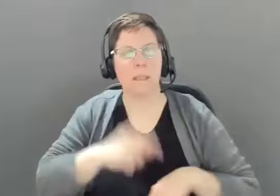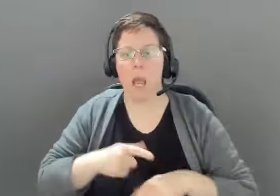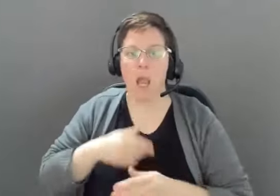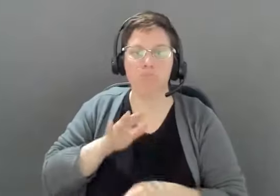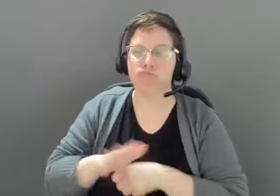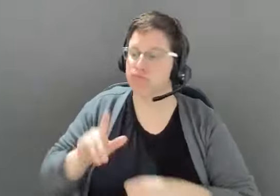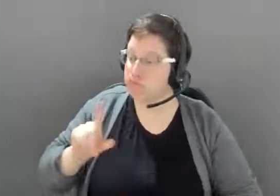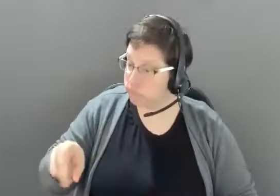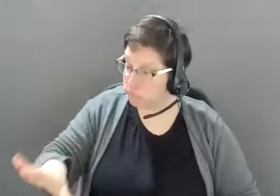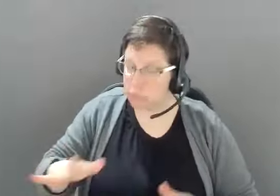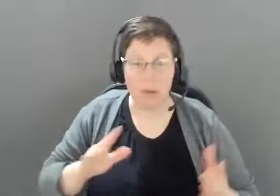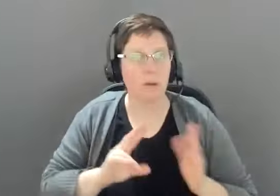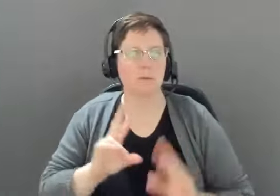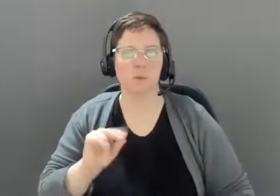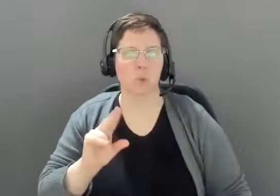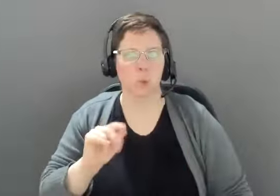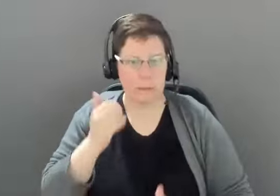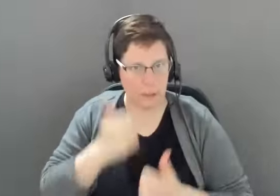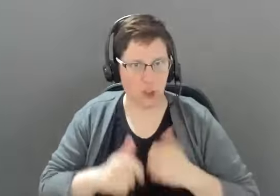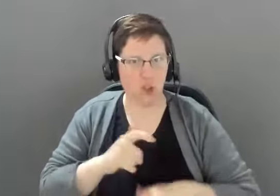every time before you share their information.